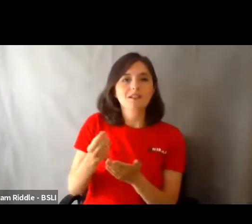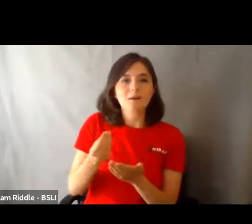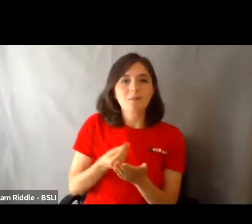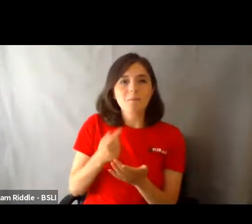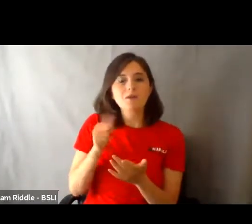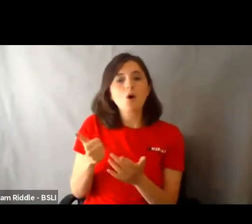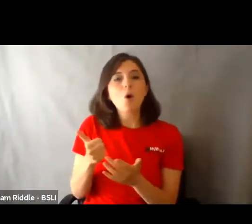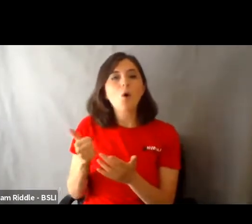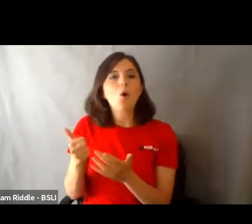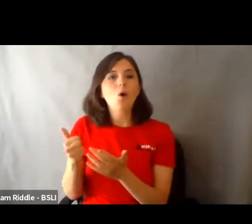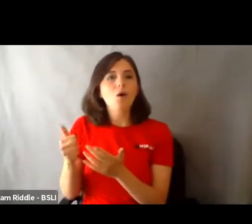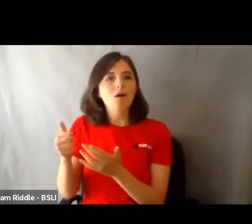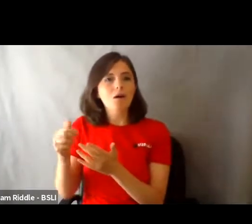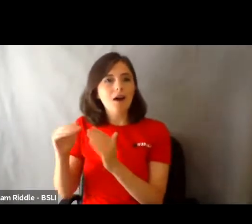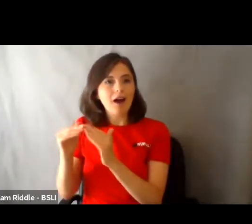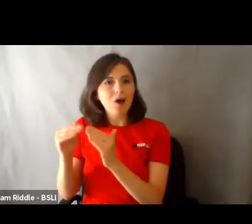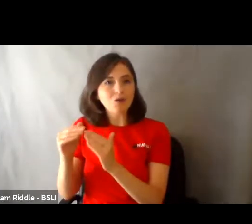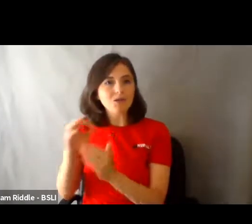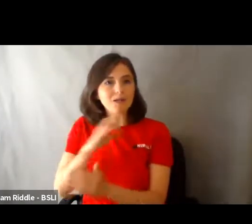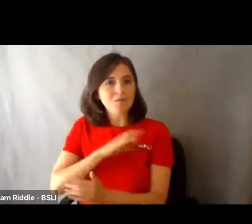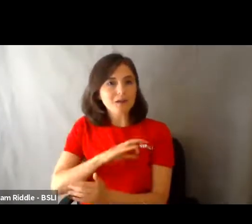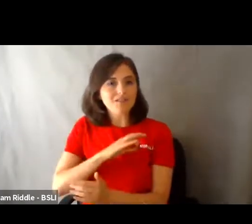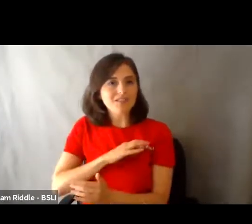seriously problematic.